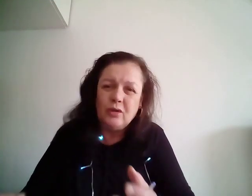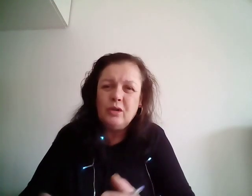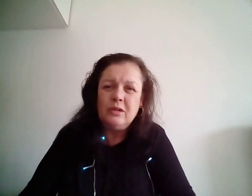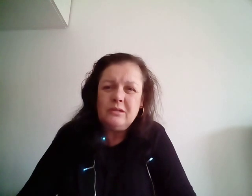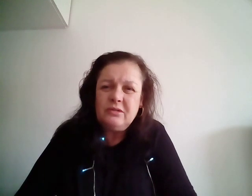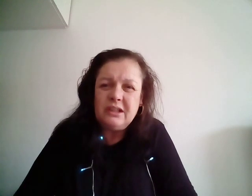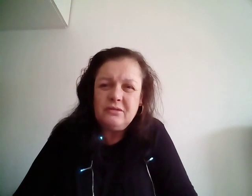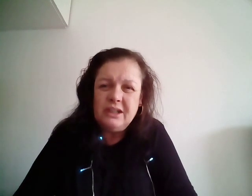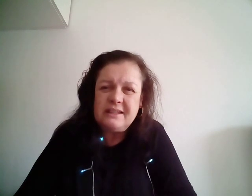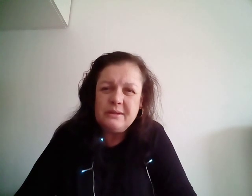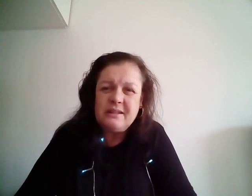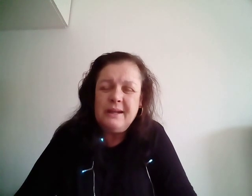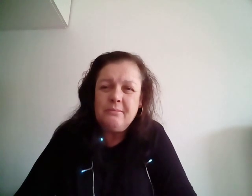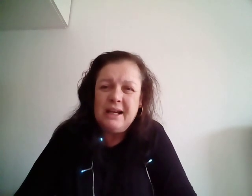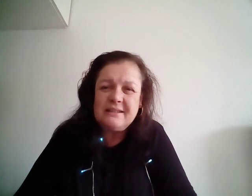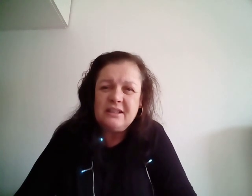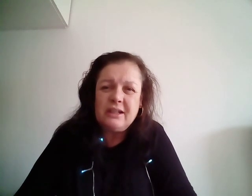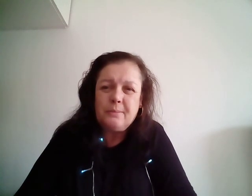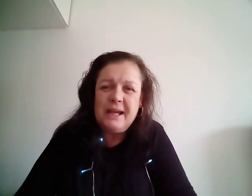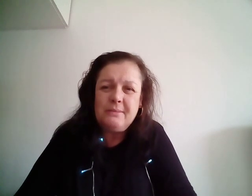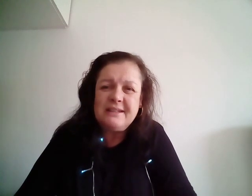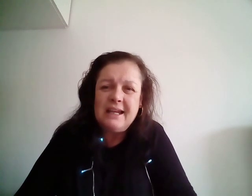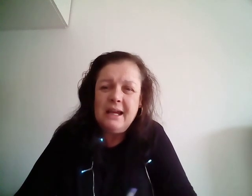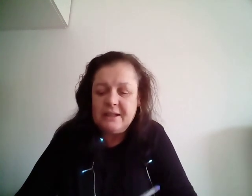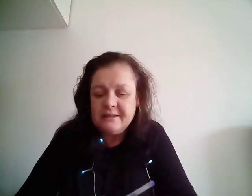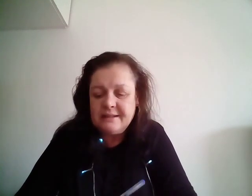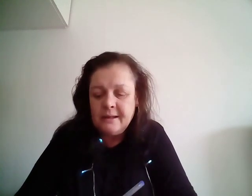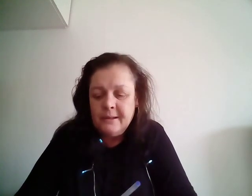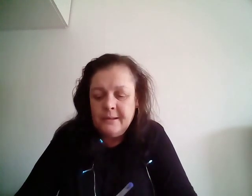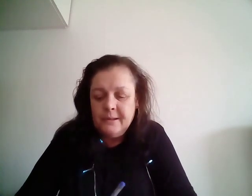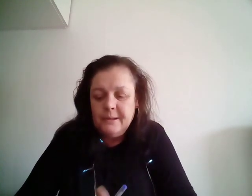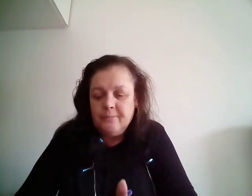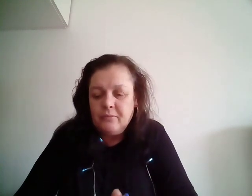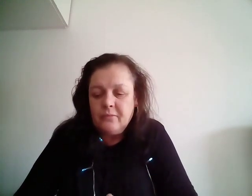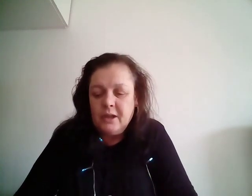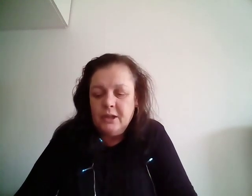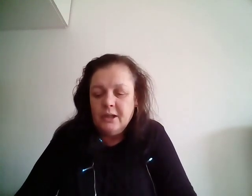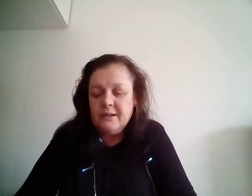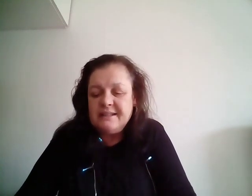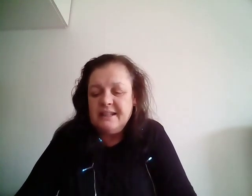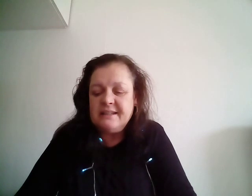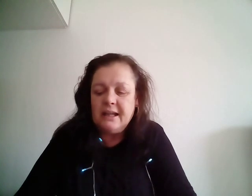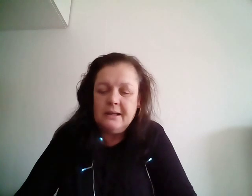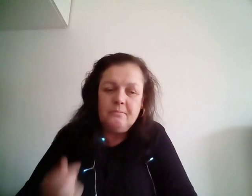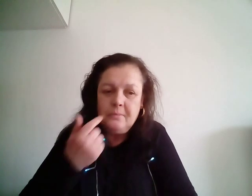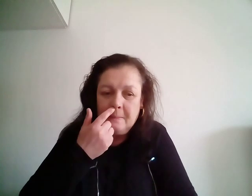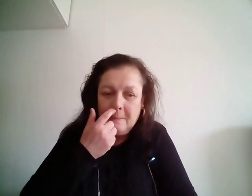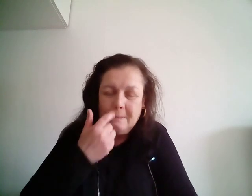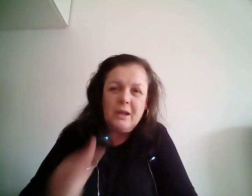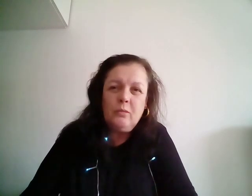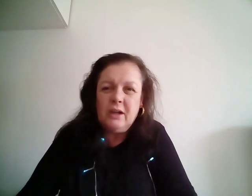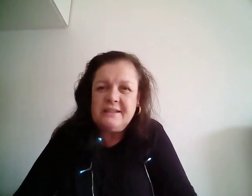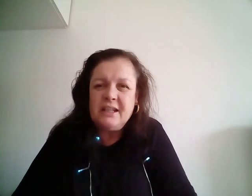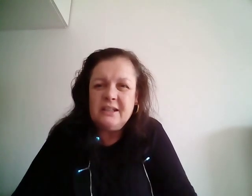ignore, do you see what I mean, my delicious babies, okay? Because, you know, this is why